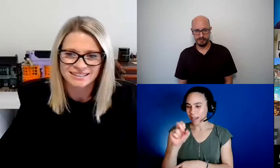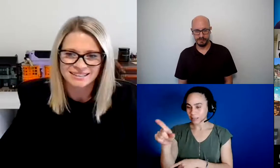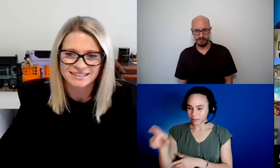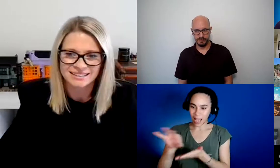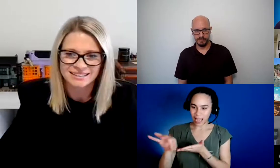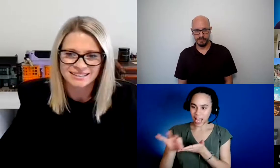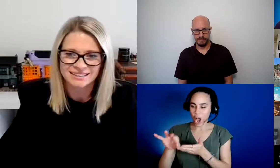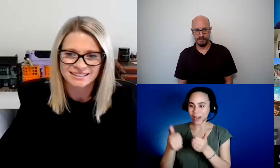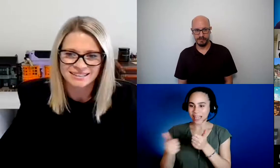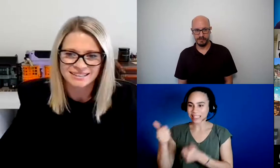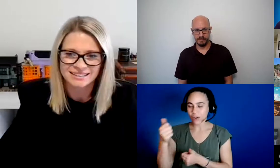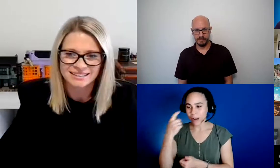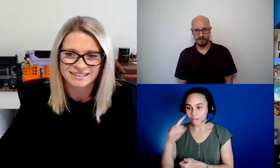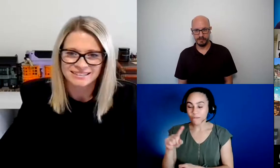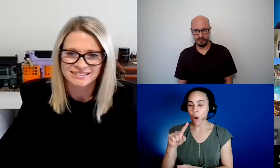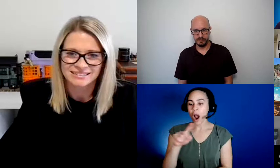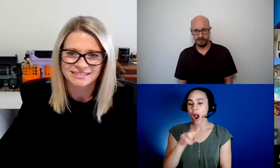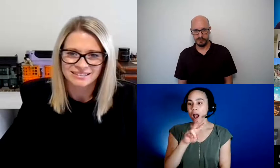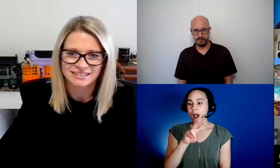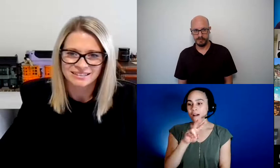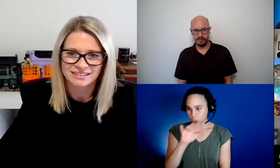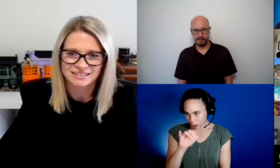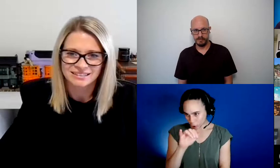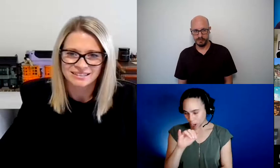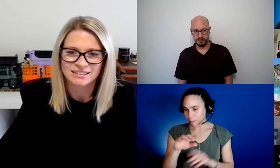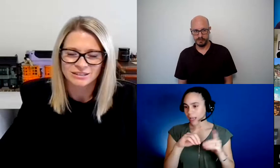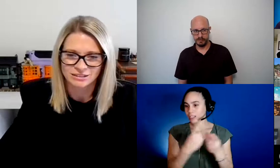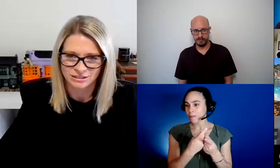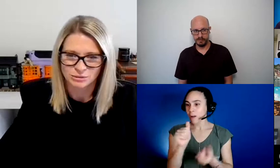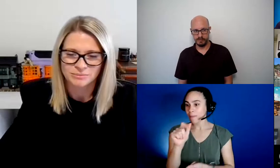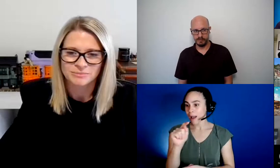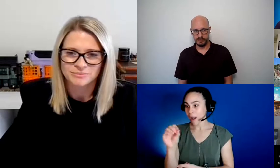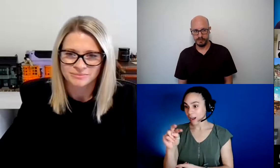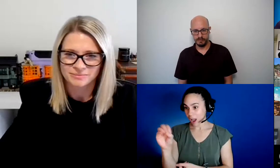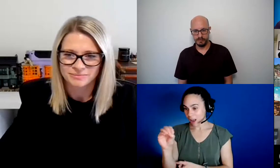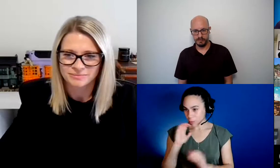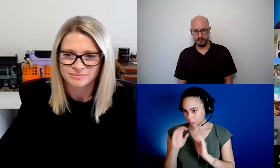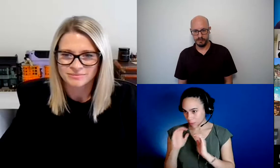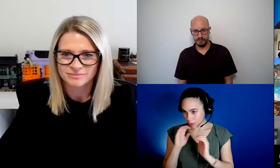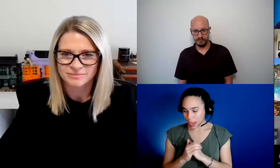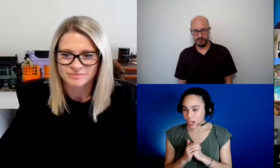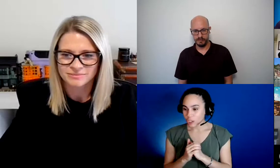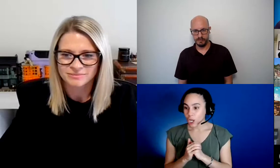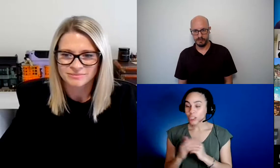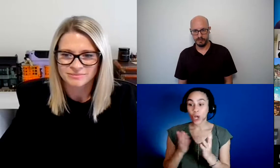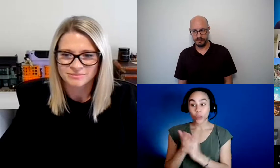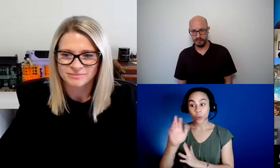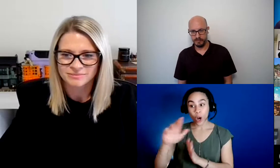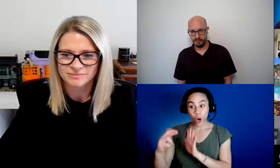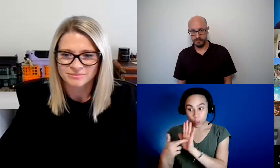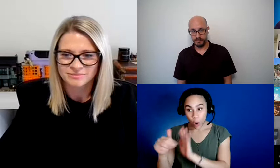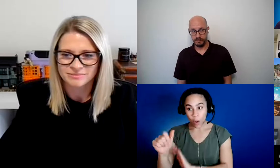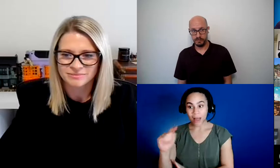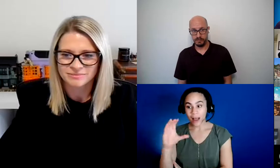the Virtual Interpreting Department at Convo Communications. Through her role at Convo, Christine works with